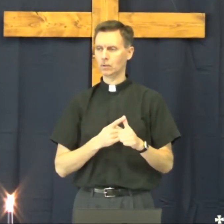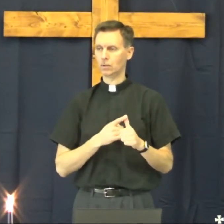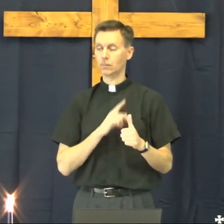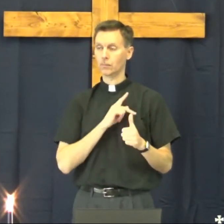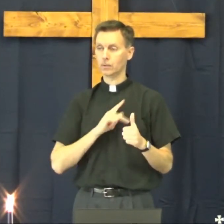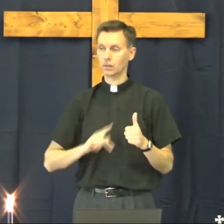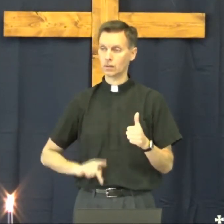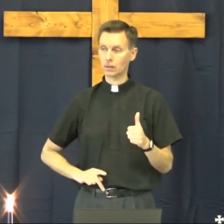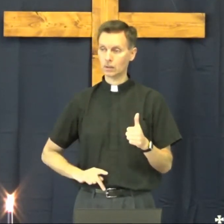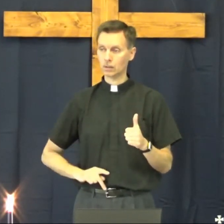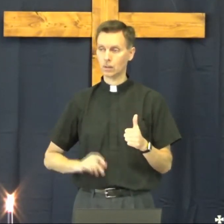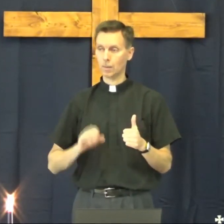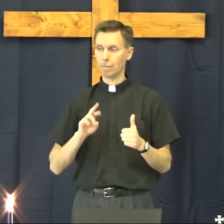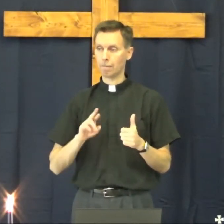king or prophet is that?